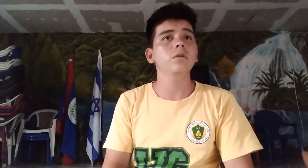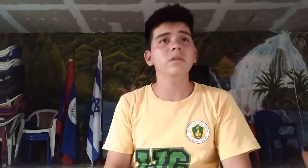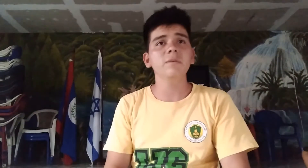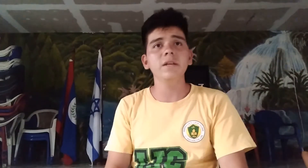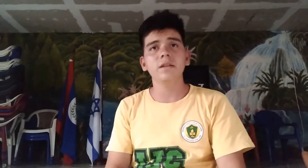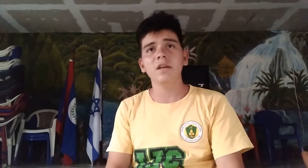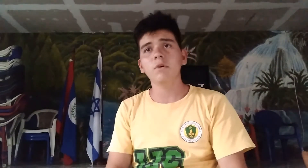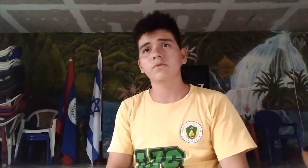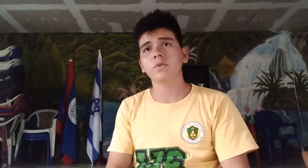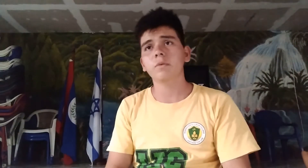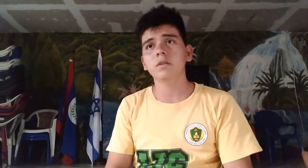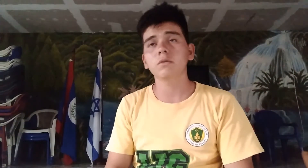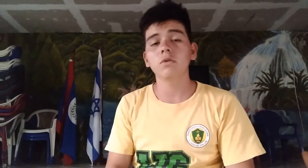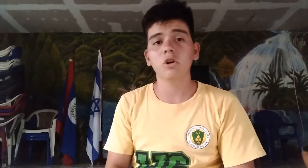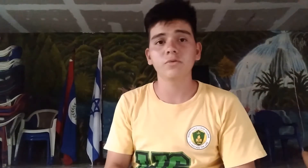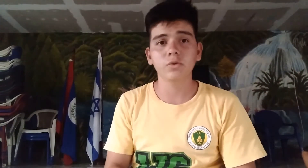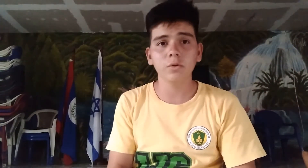Can you tell me the name of someone who loves you?